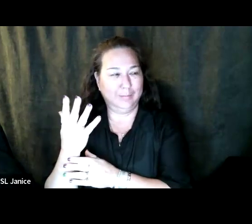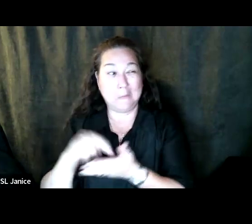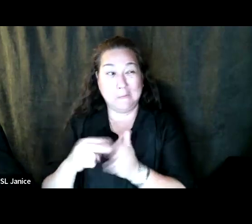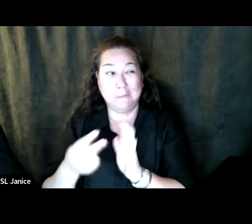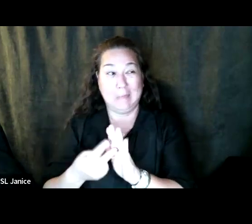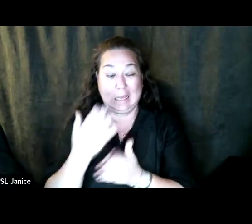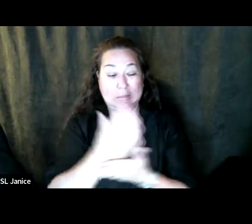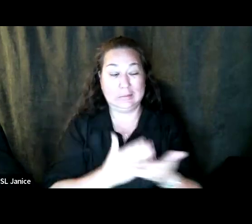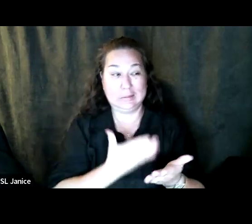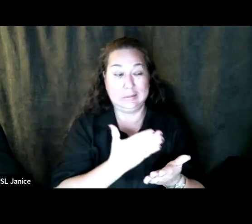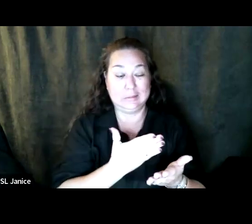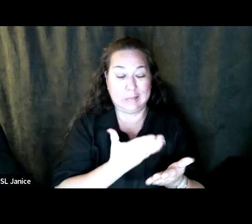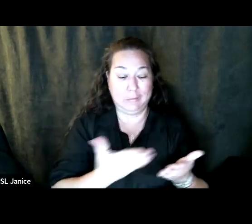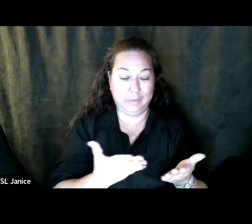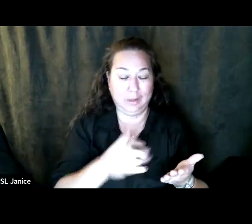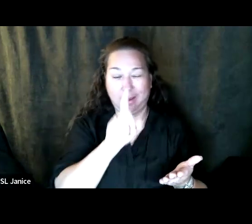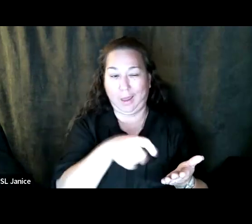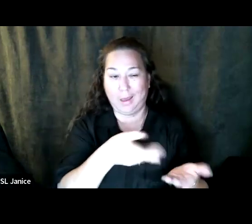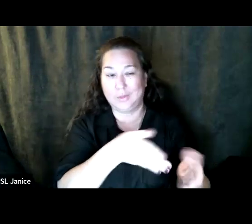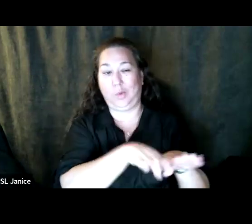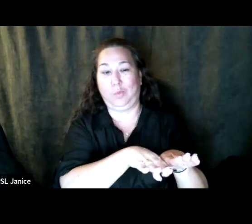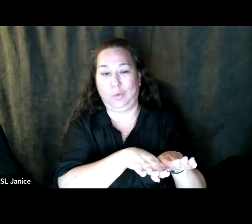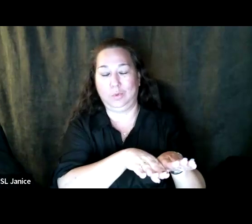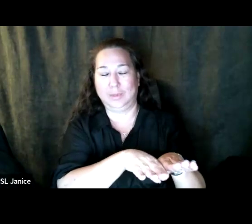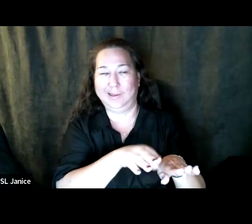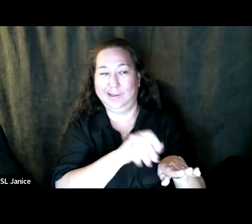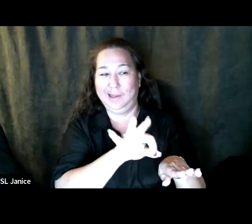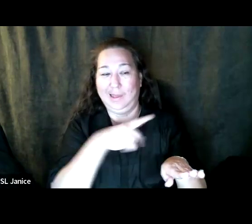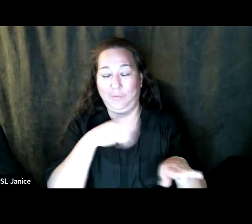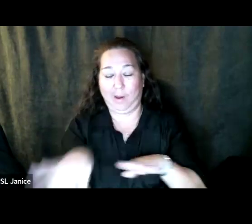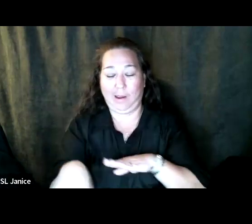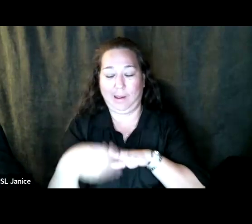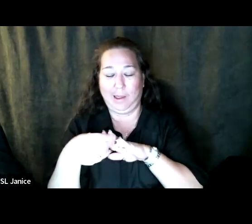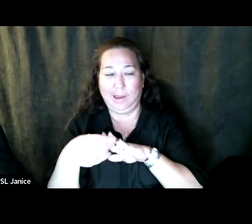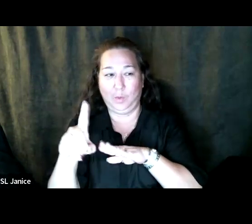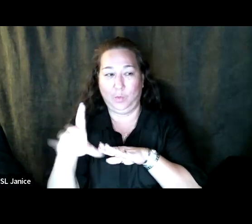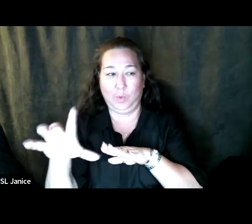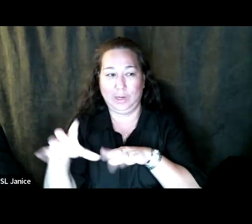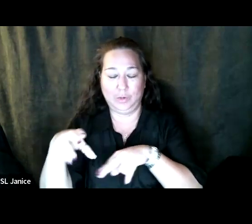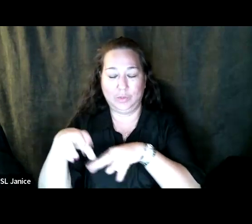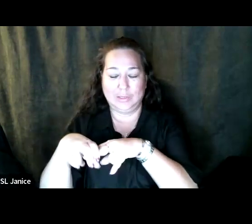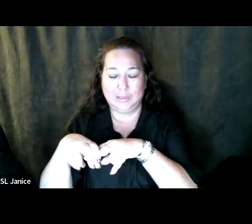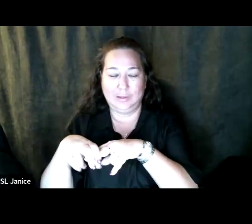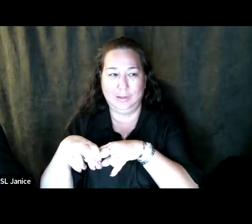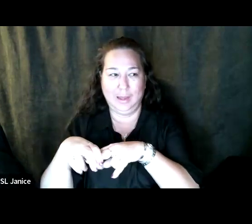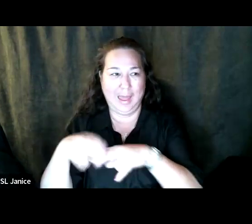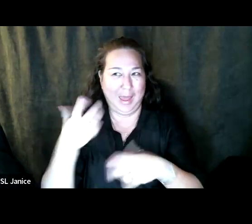So if we're adding 100 seats and we're already experiencing